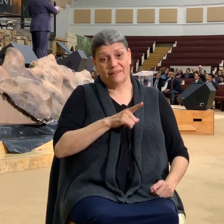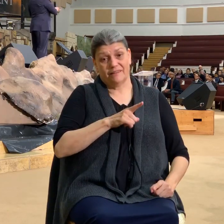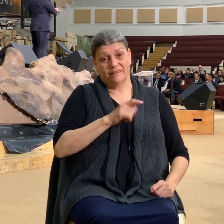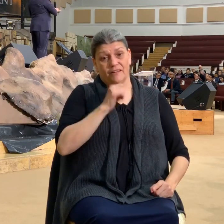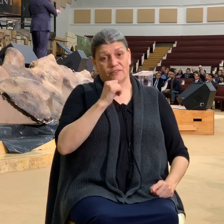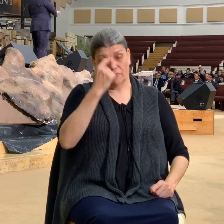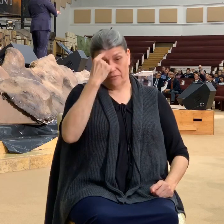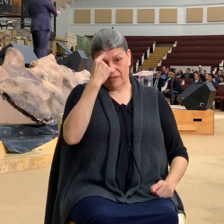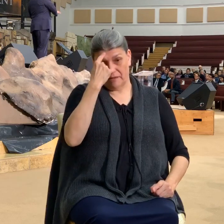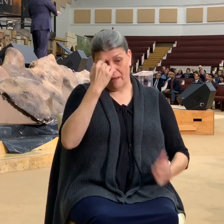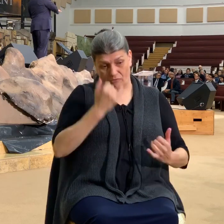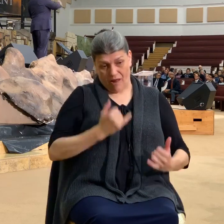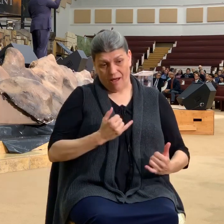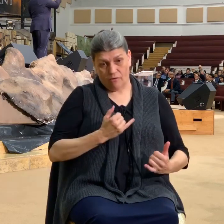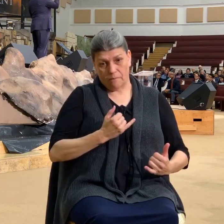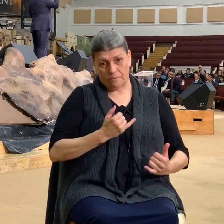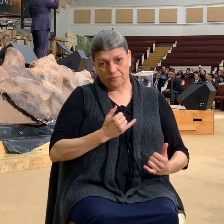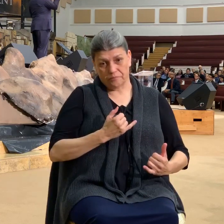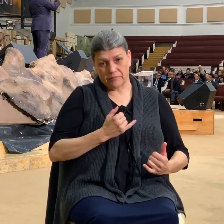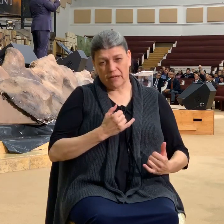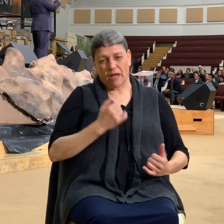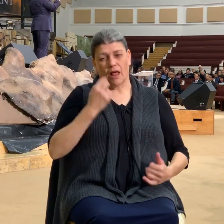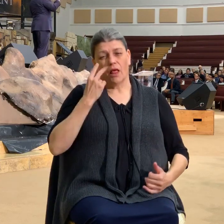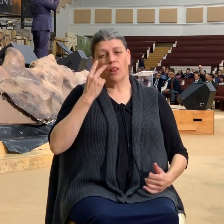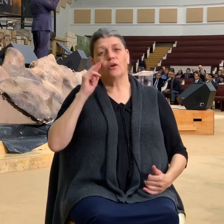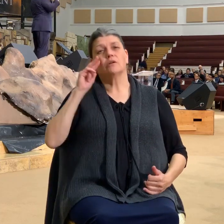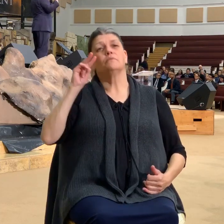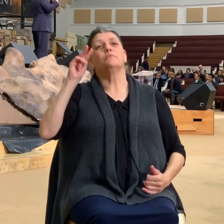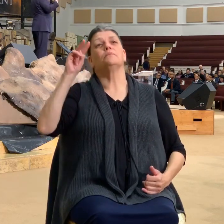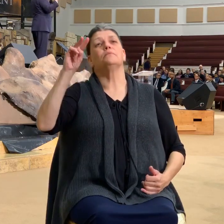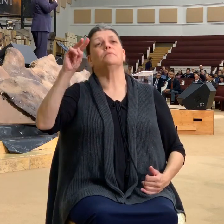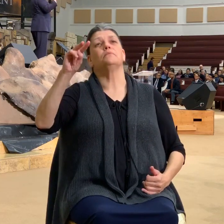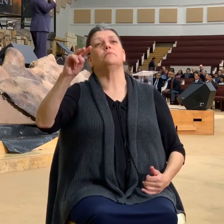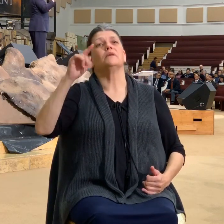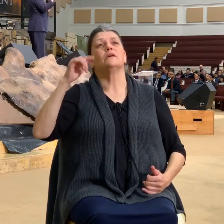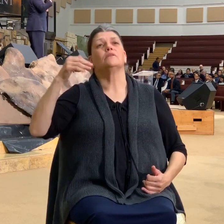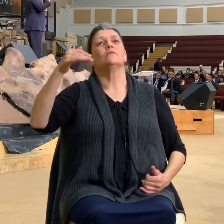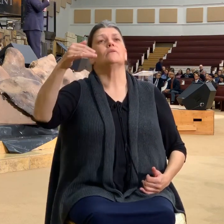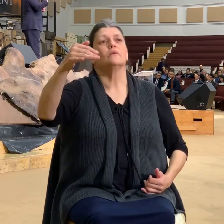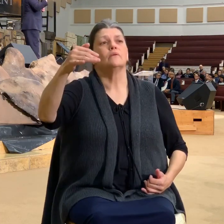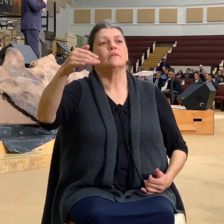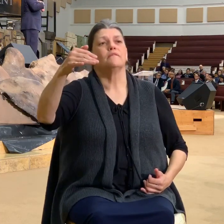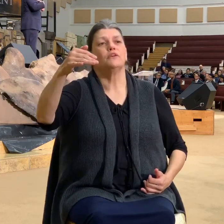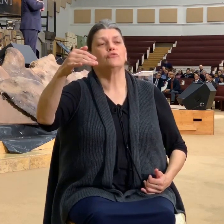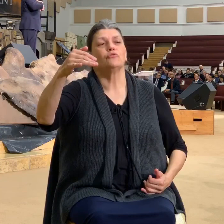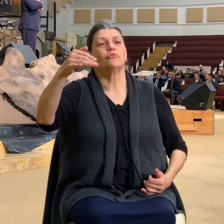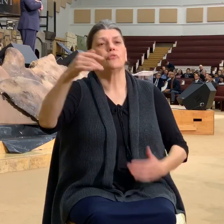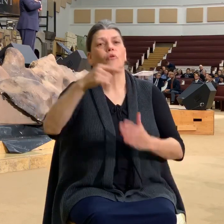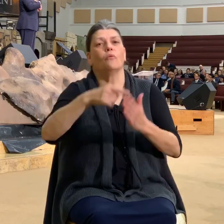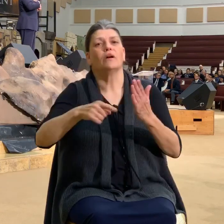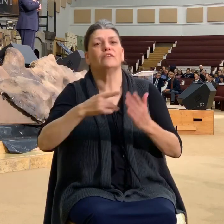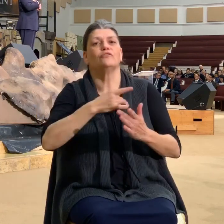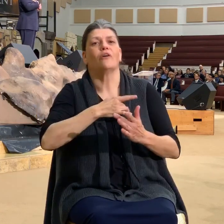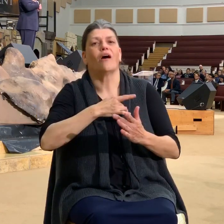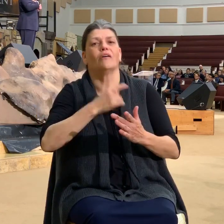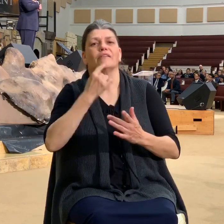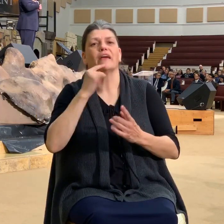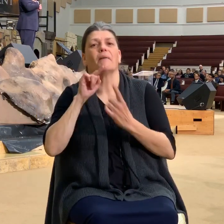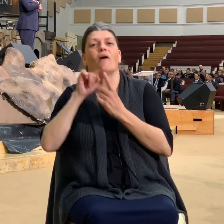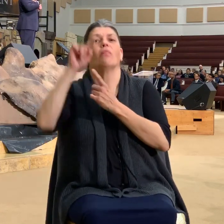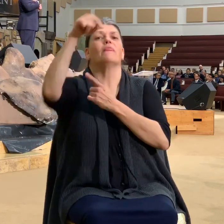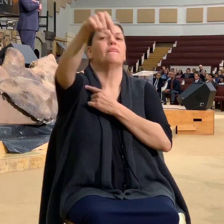about right now. He said, go down the road a few ways in your mind. What's your heart saying about